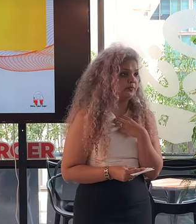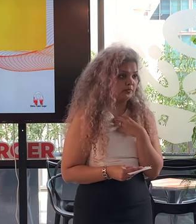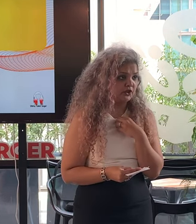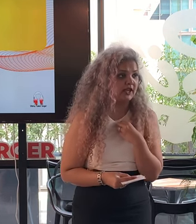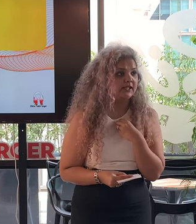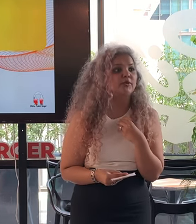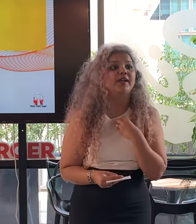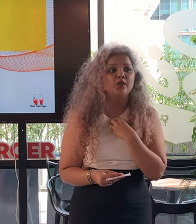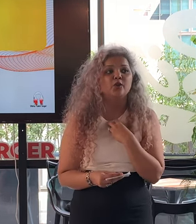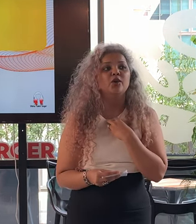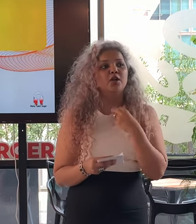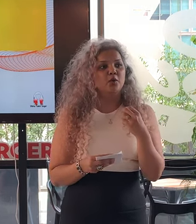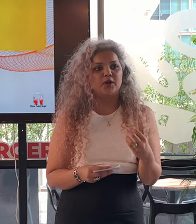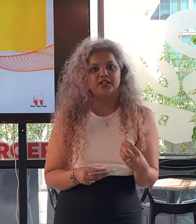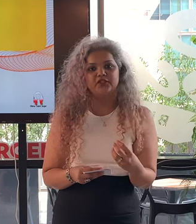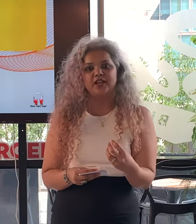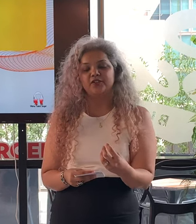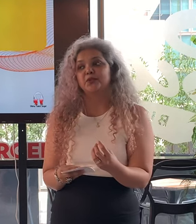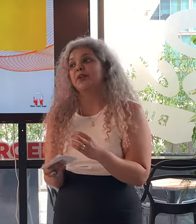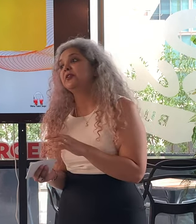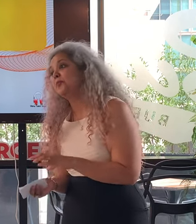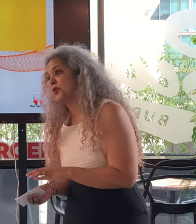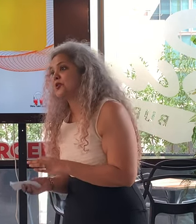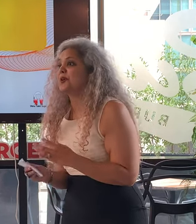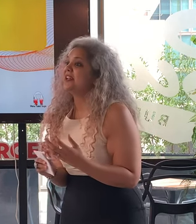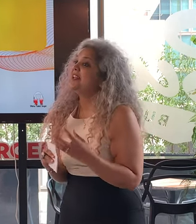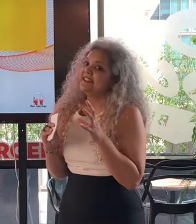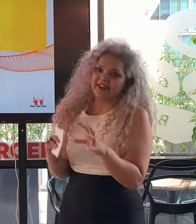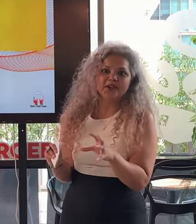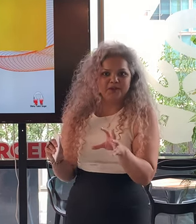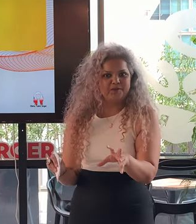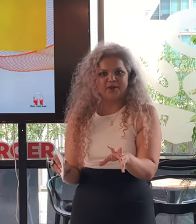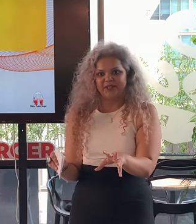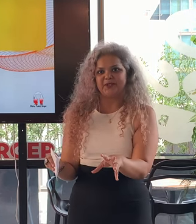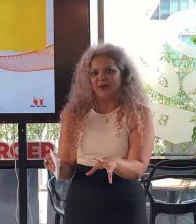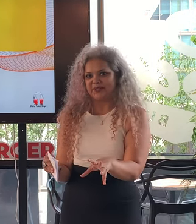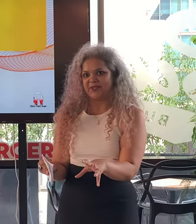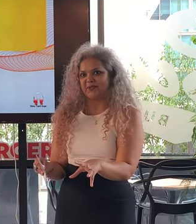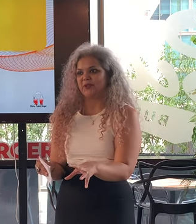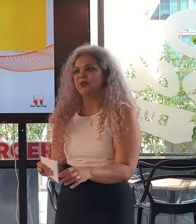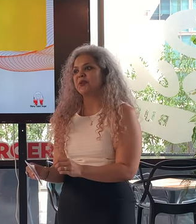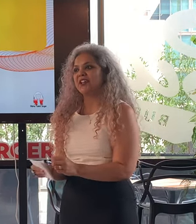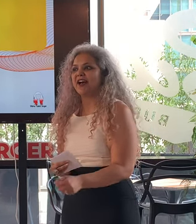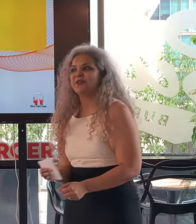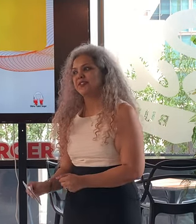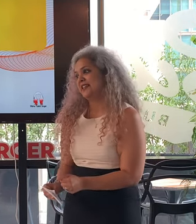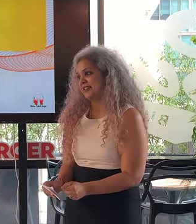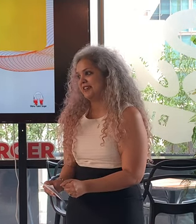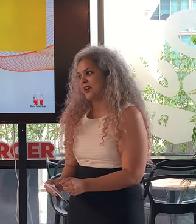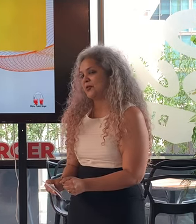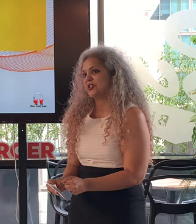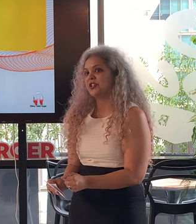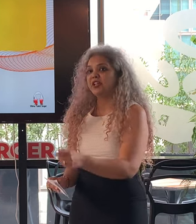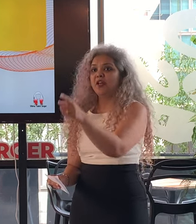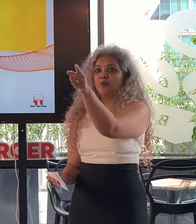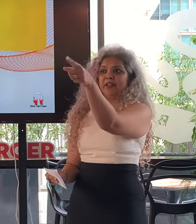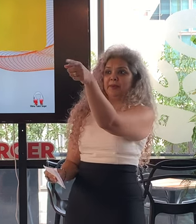child. So I know what are the challenges. What are the pros. There are good points also. You You can have your secret language. When the